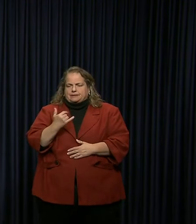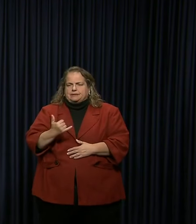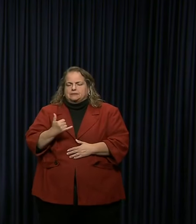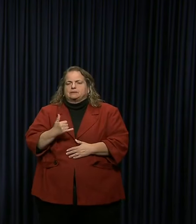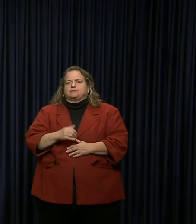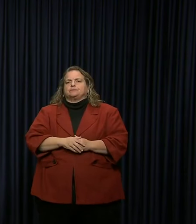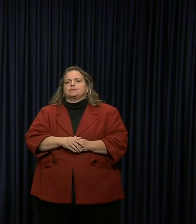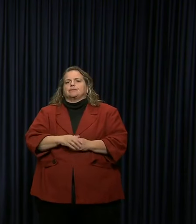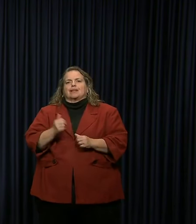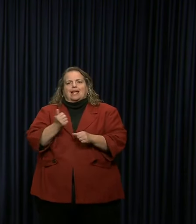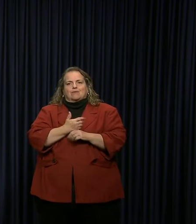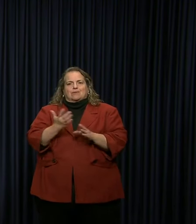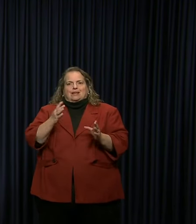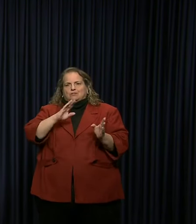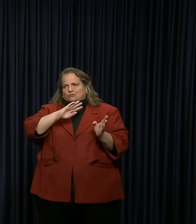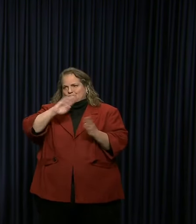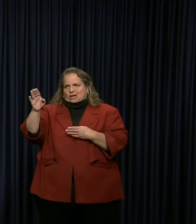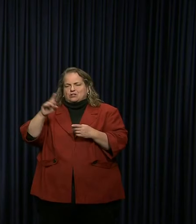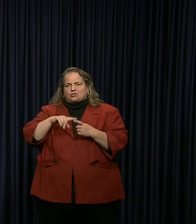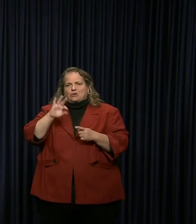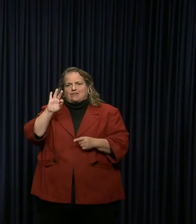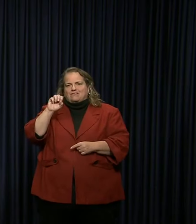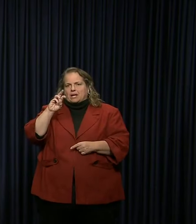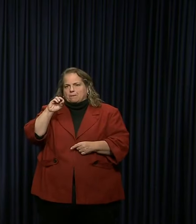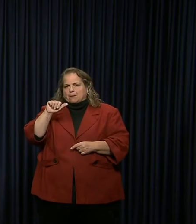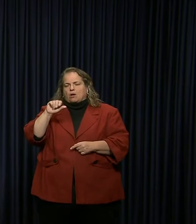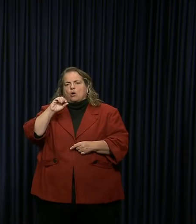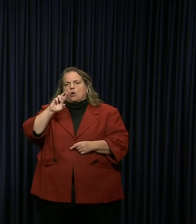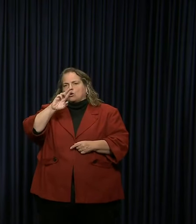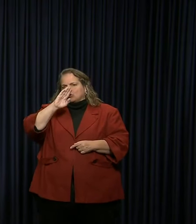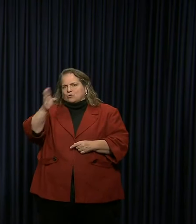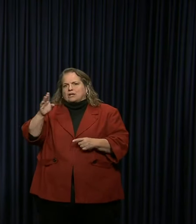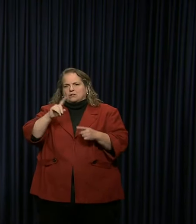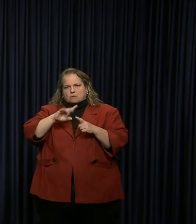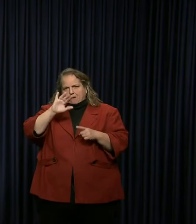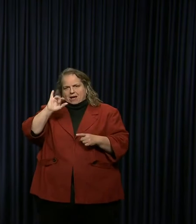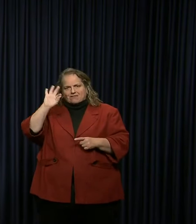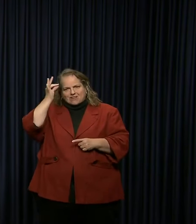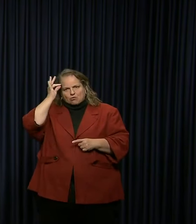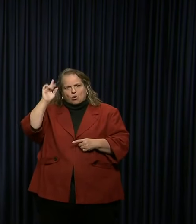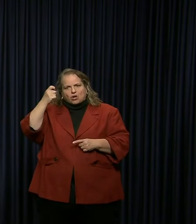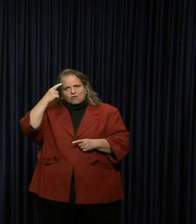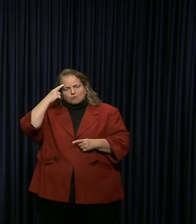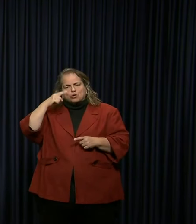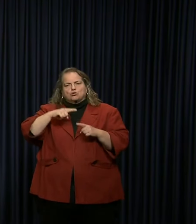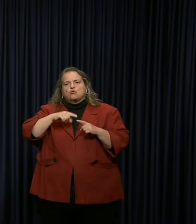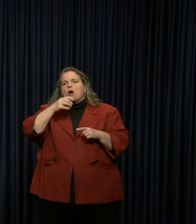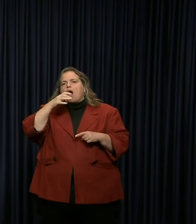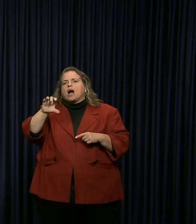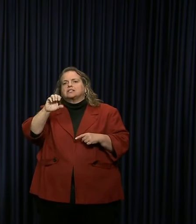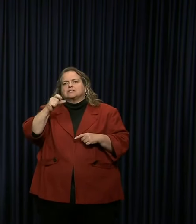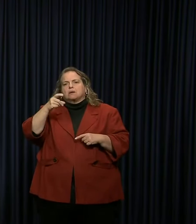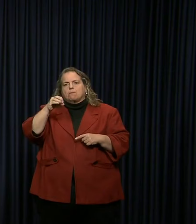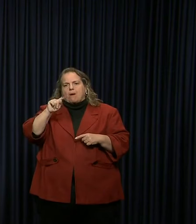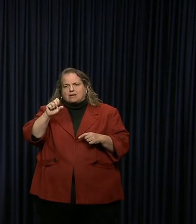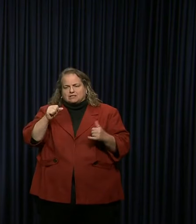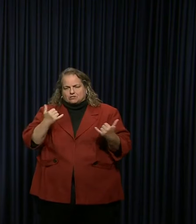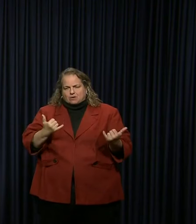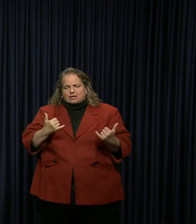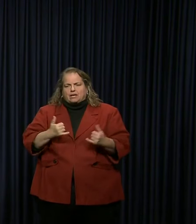purchase. Just about everything is going to FEMA or is otherwise being directed by the federal government primarily into hotspots right